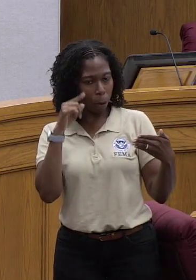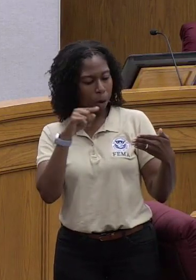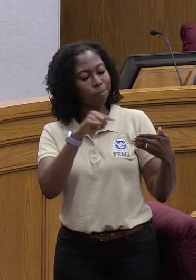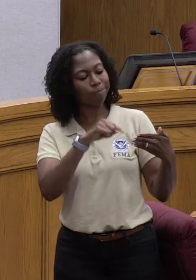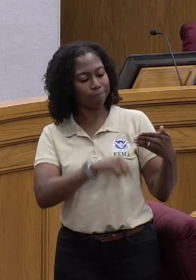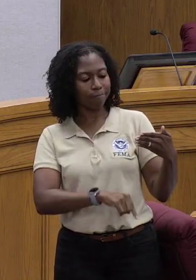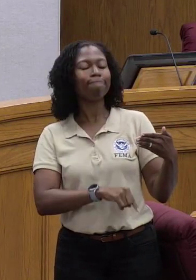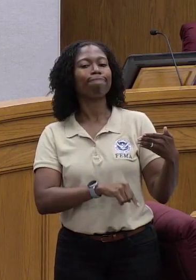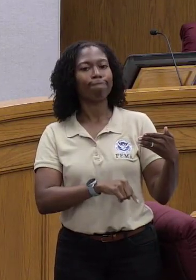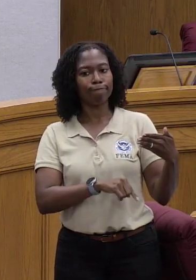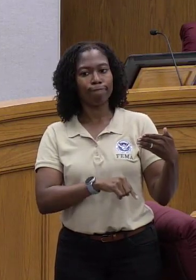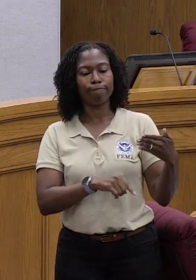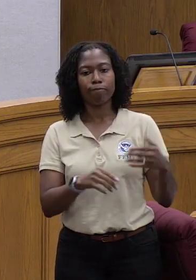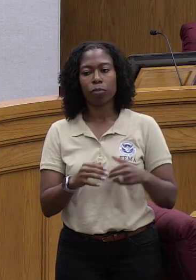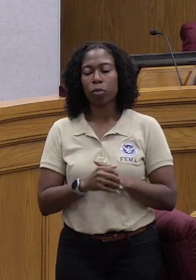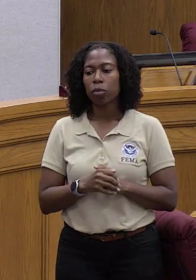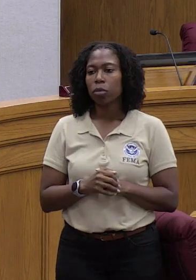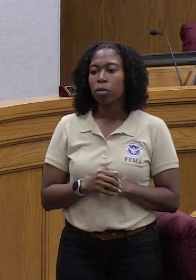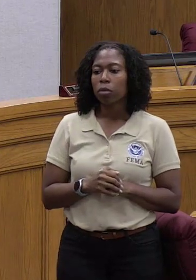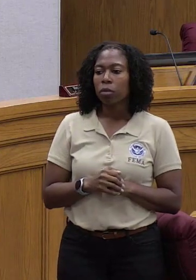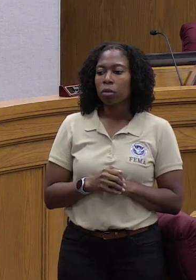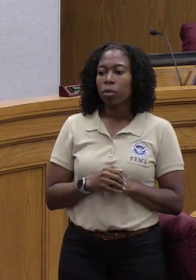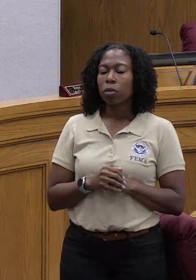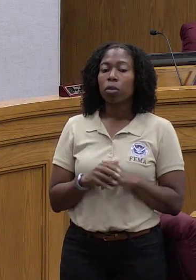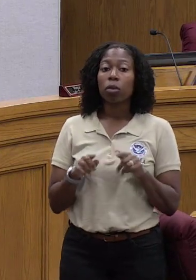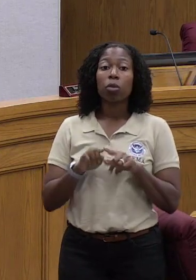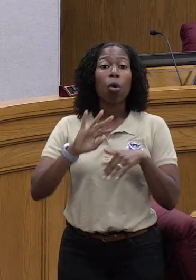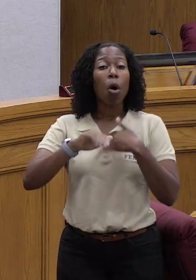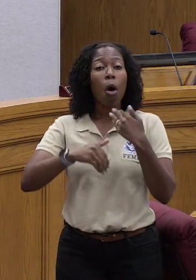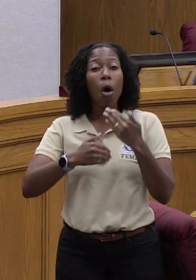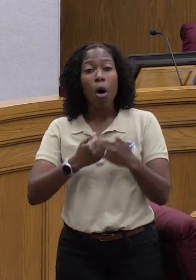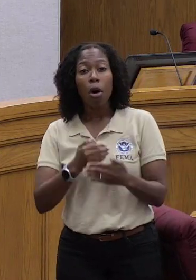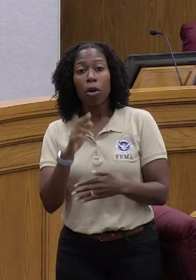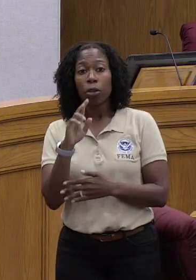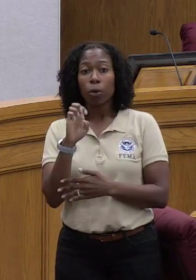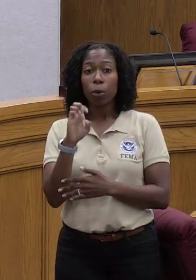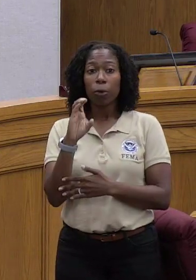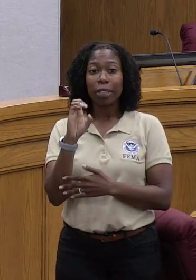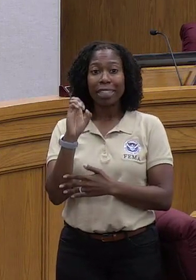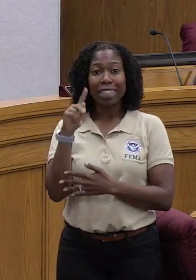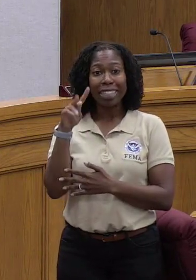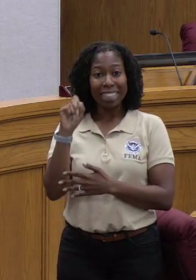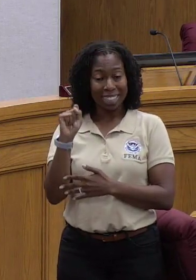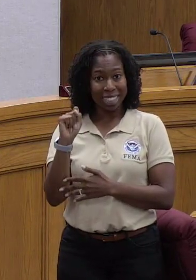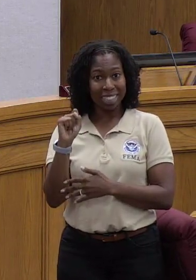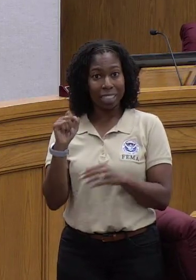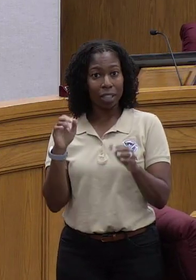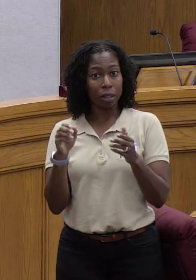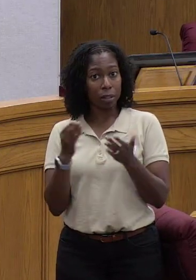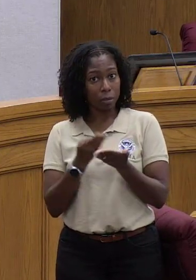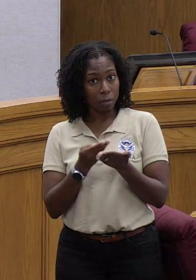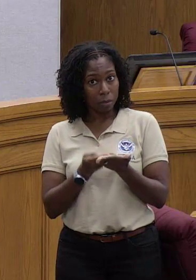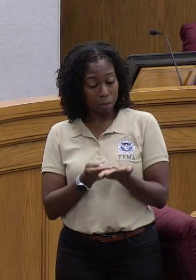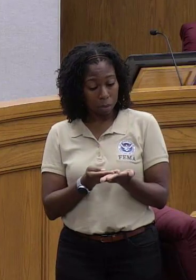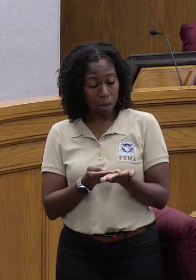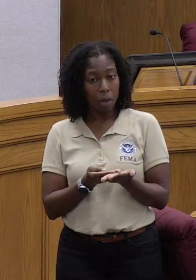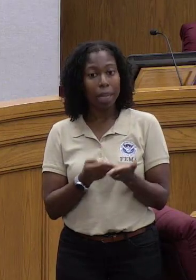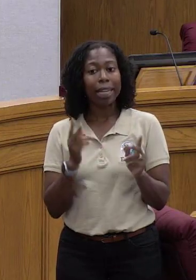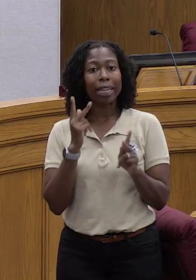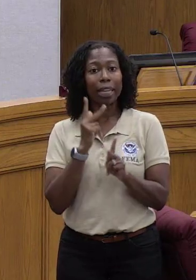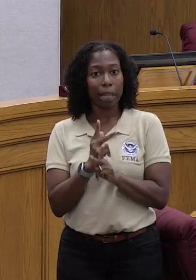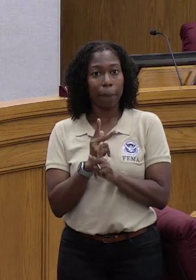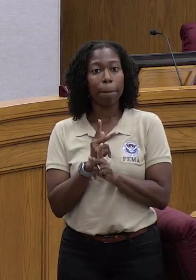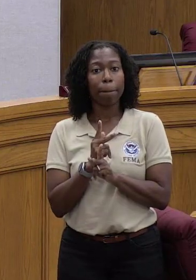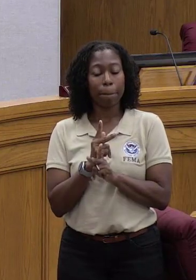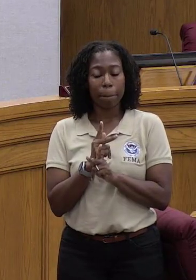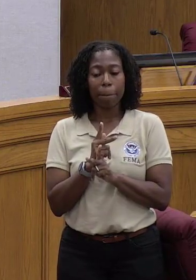received assistance to retain whatever receipts you've accumulated, the services you've